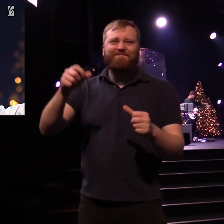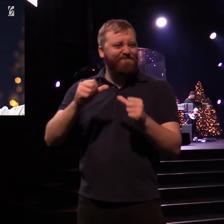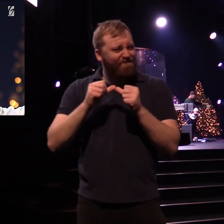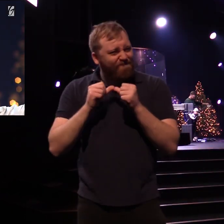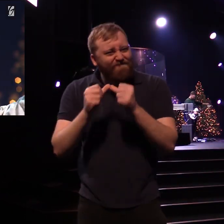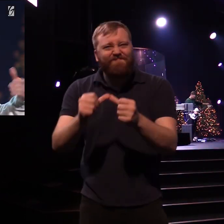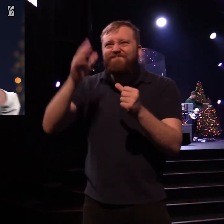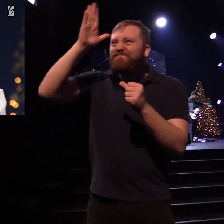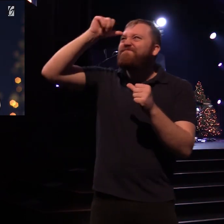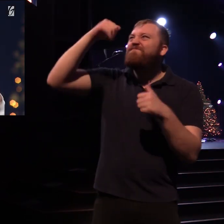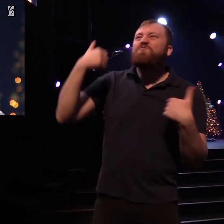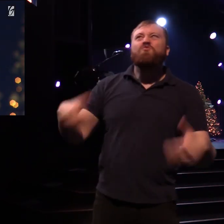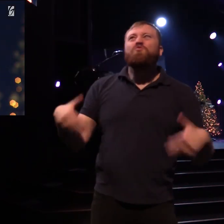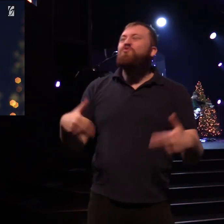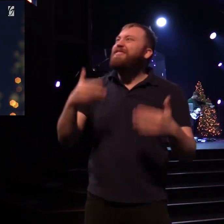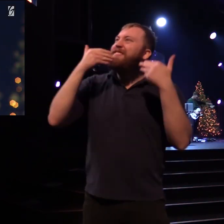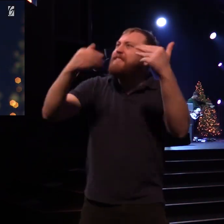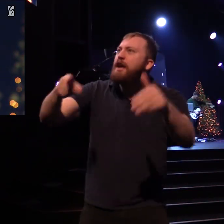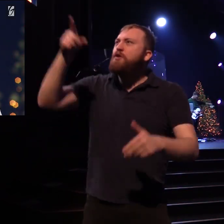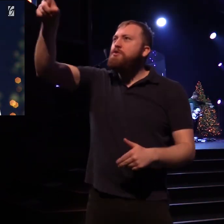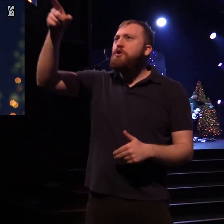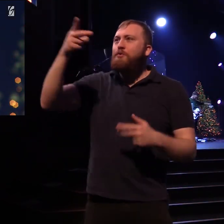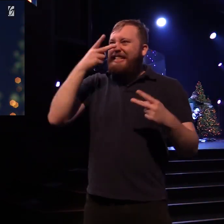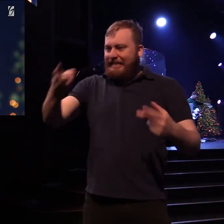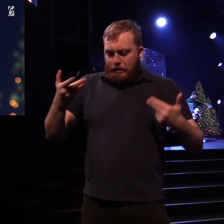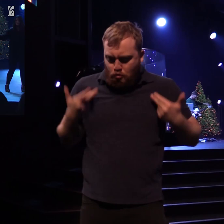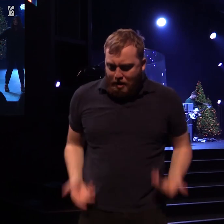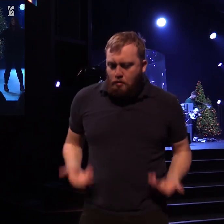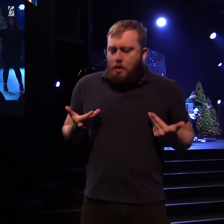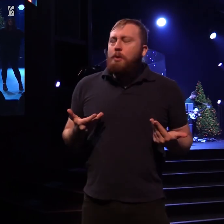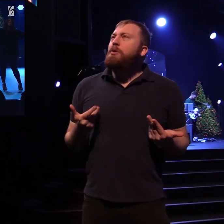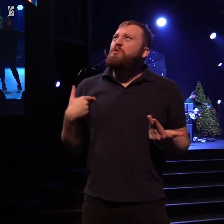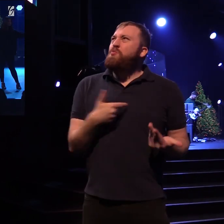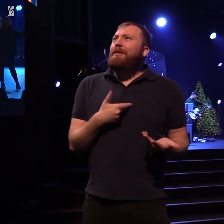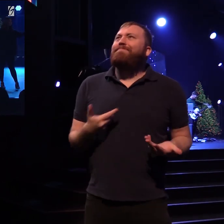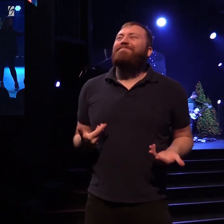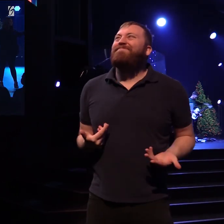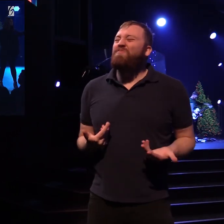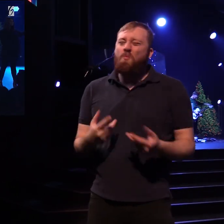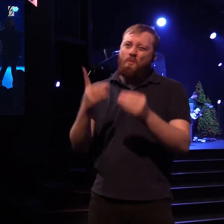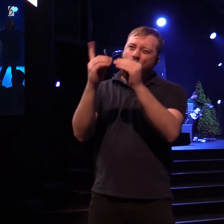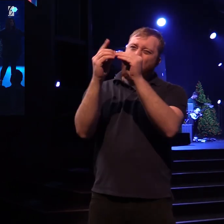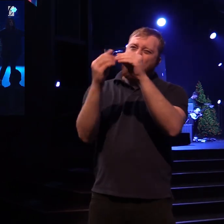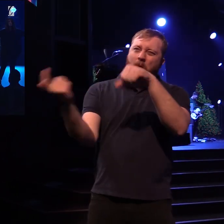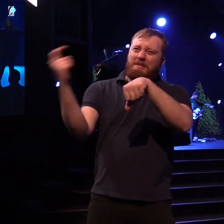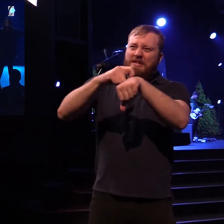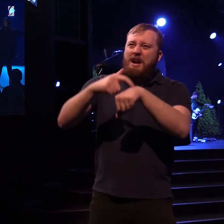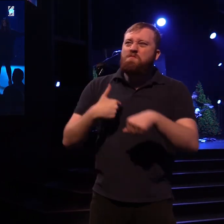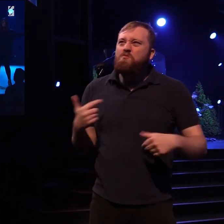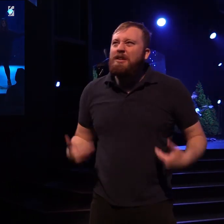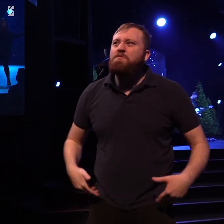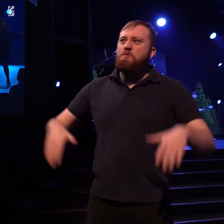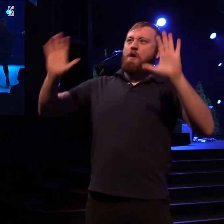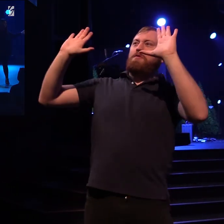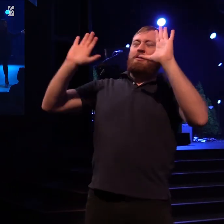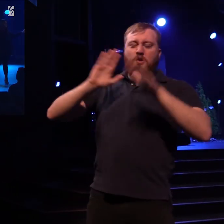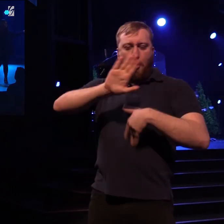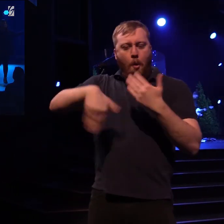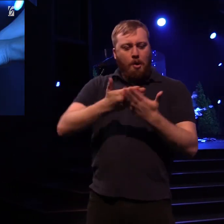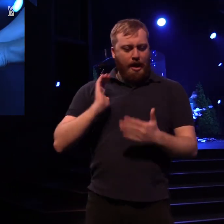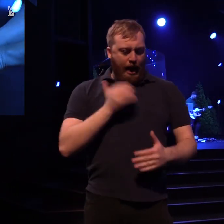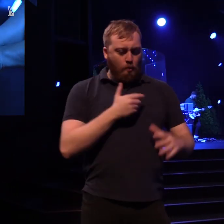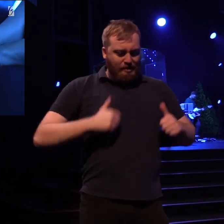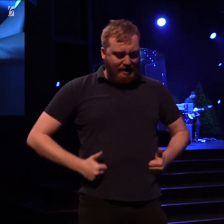God, thank you that you see us right where we are. So we offer ourselves to you one more time. We bring every part of our lives before you